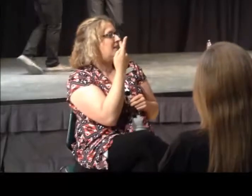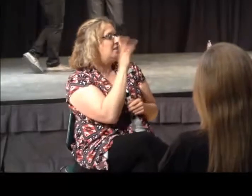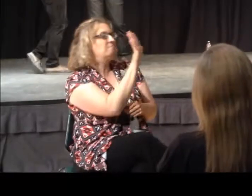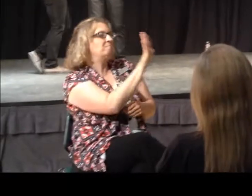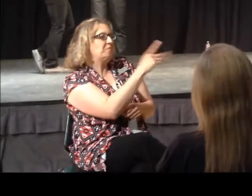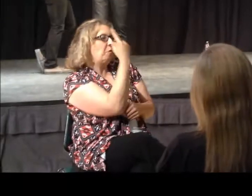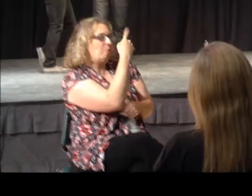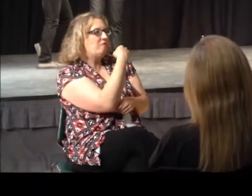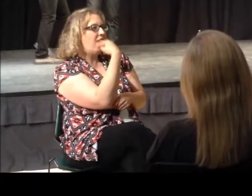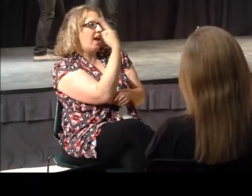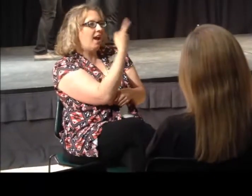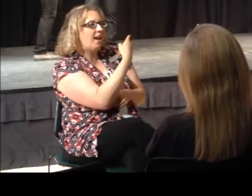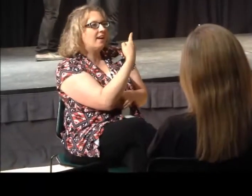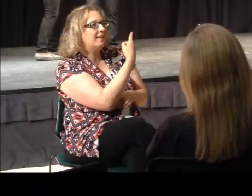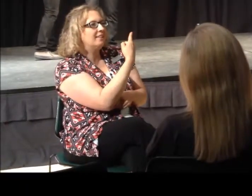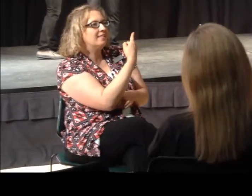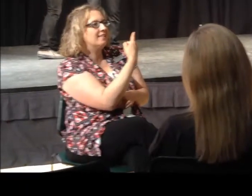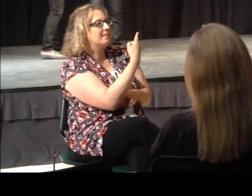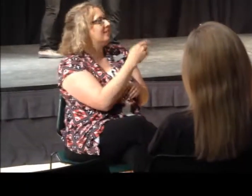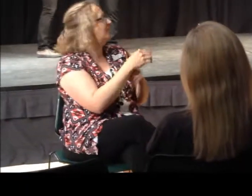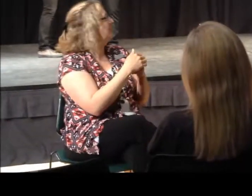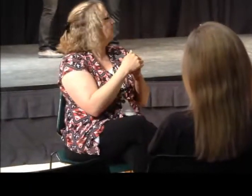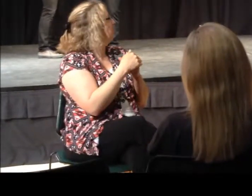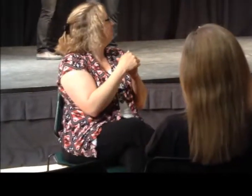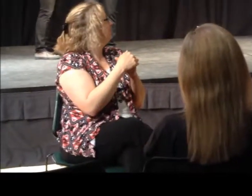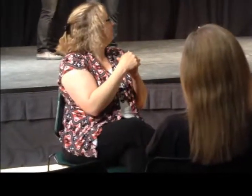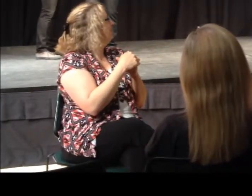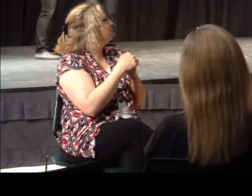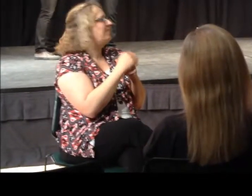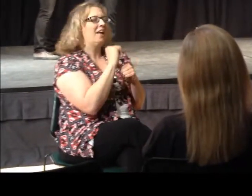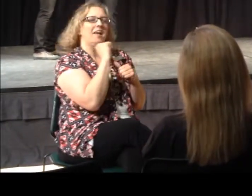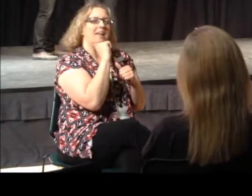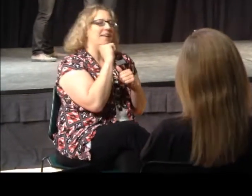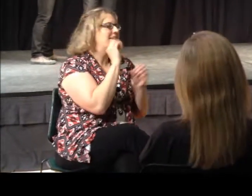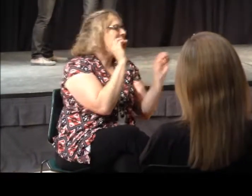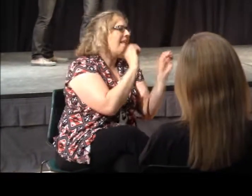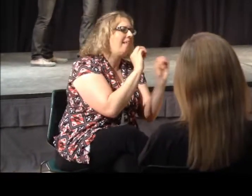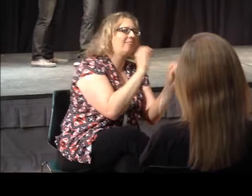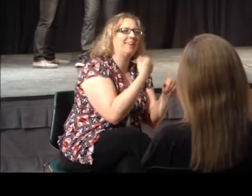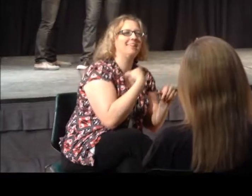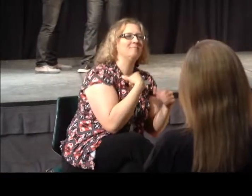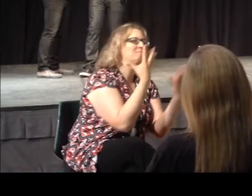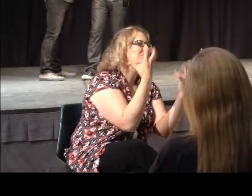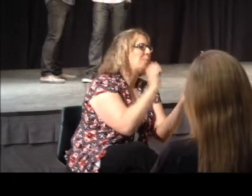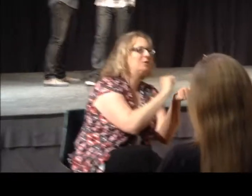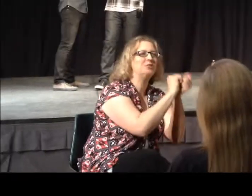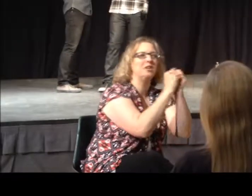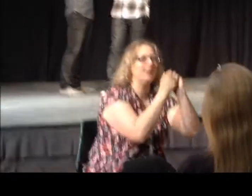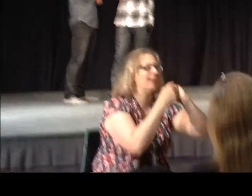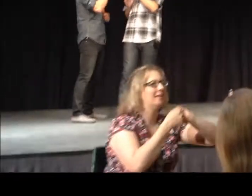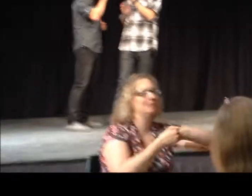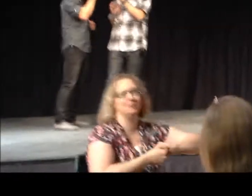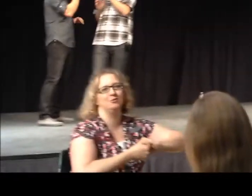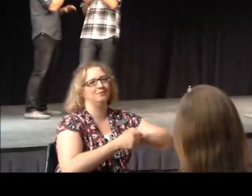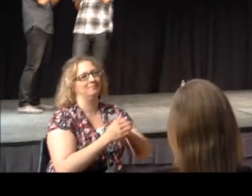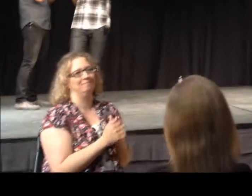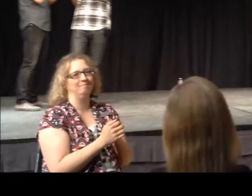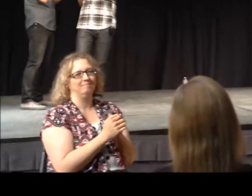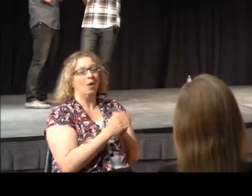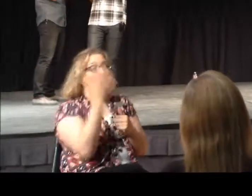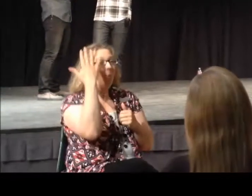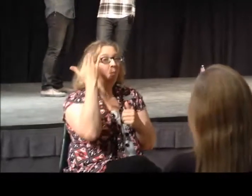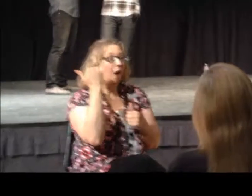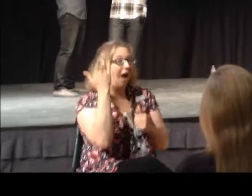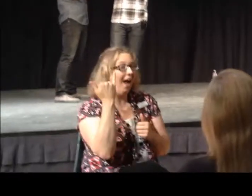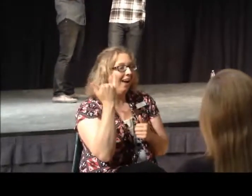face There's not a thing that I would achieve Cause